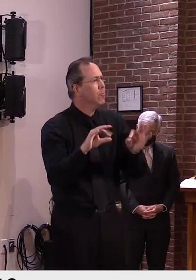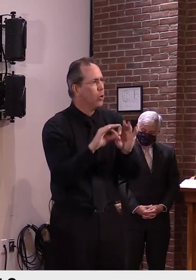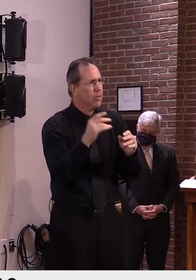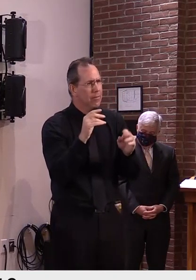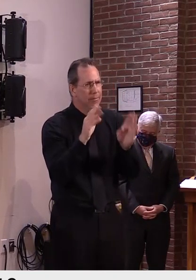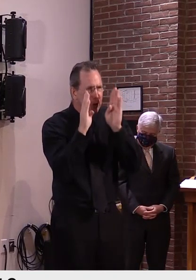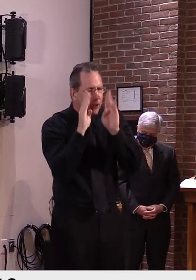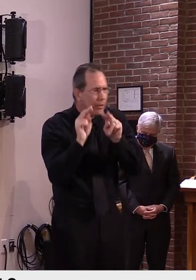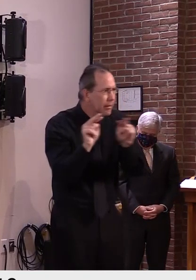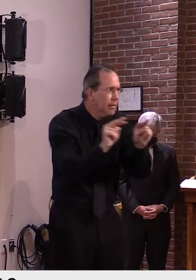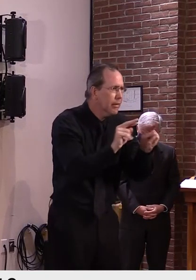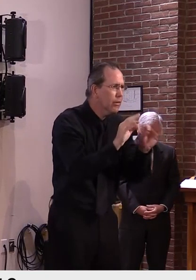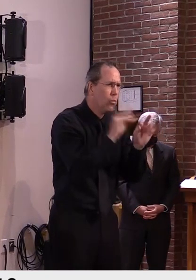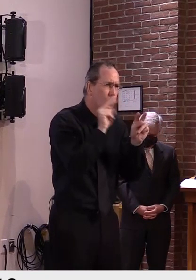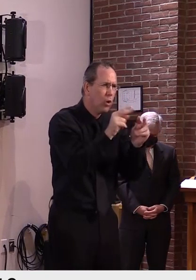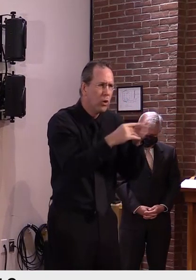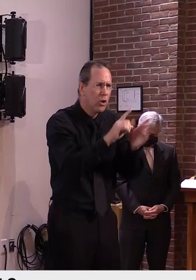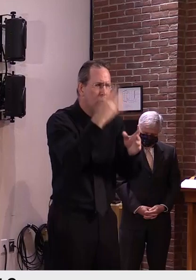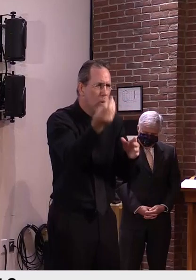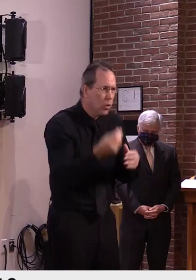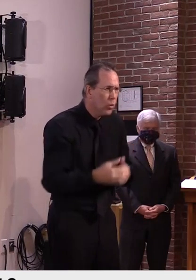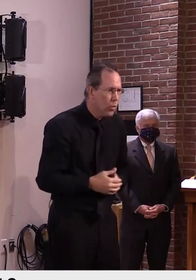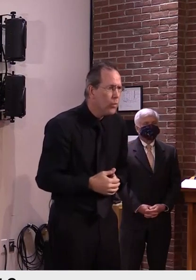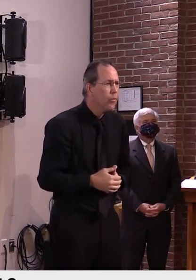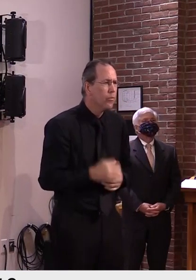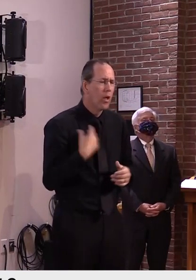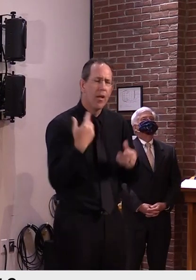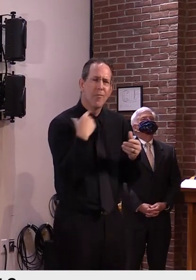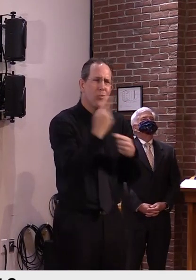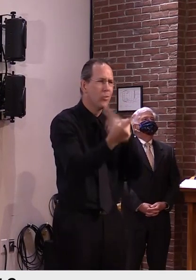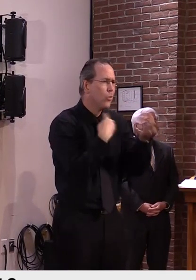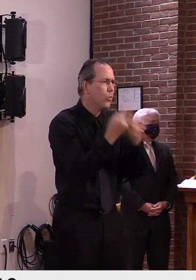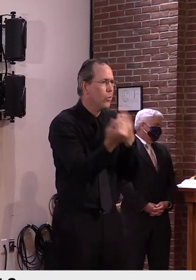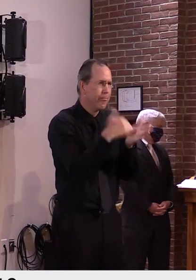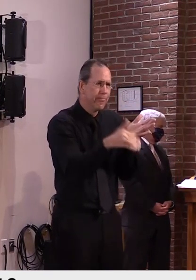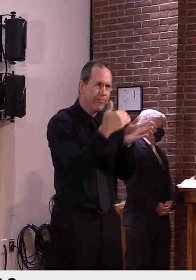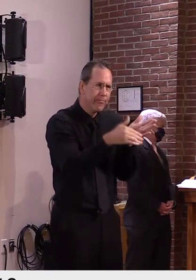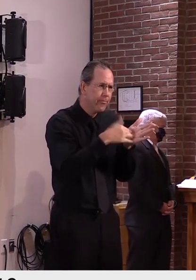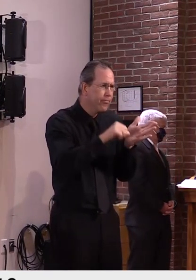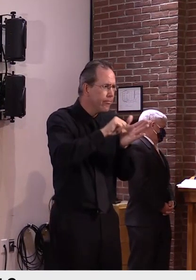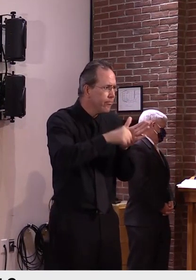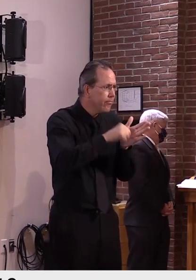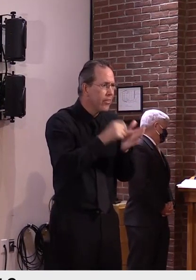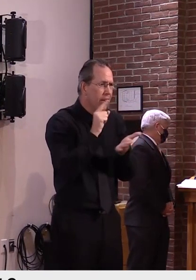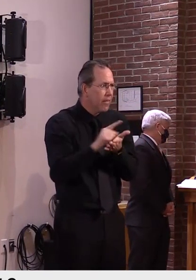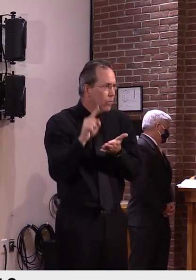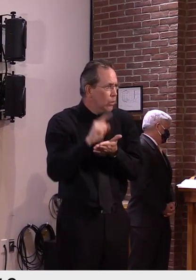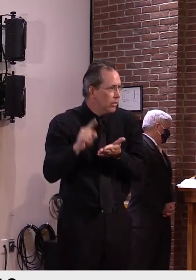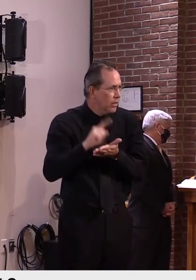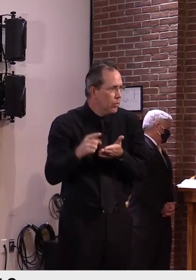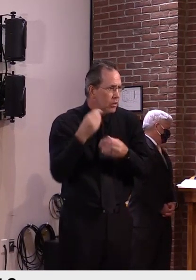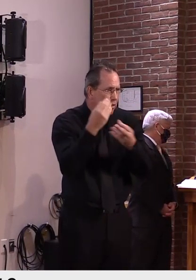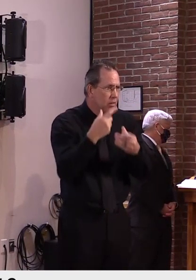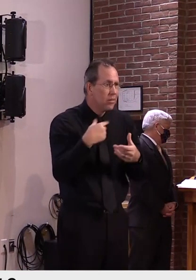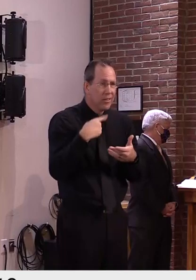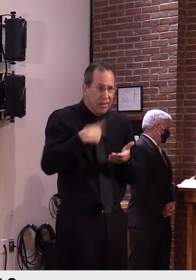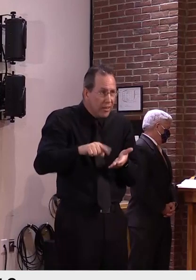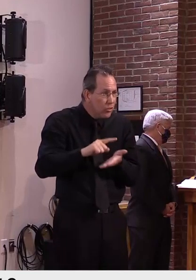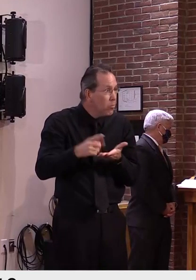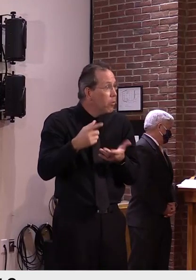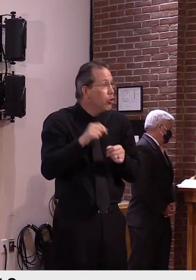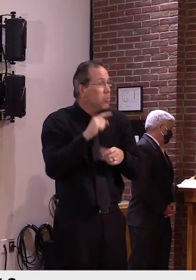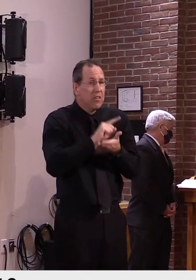or people come into the state as tourists, 1 week it may look very good, another week or another month it may not.